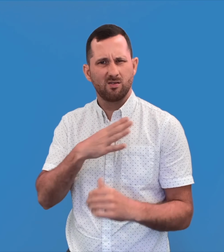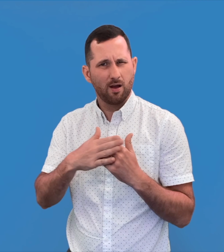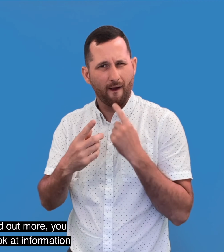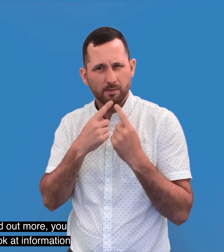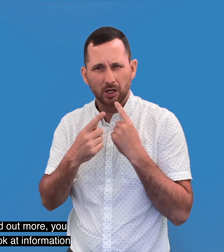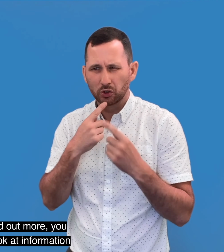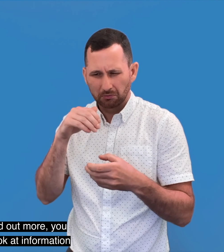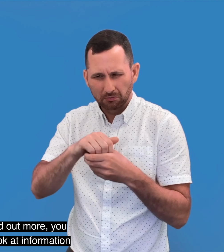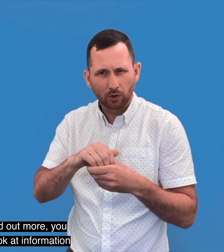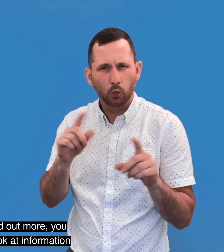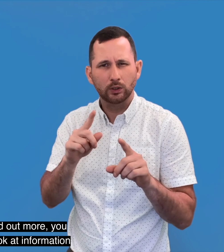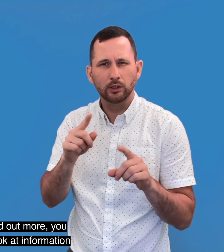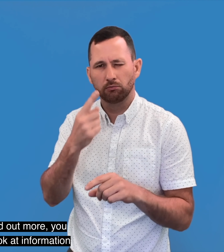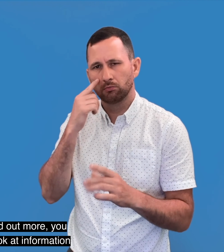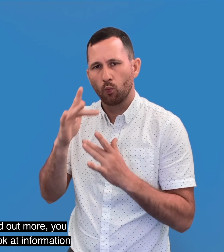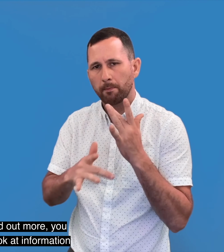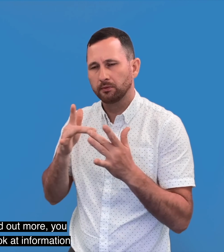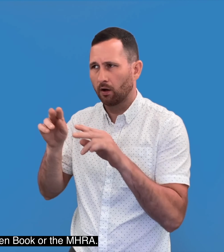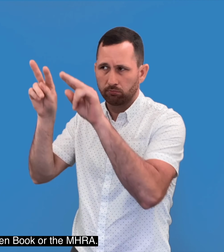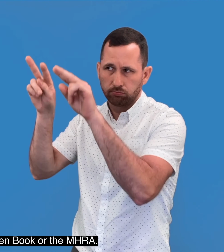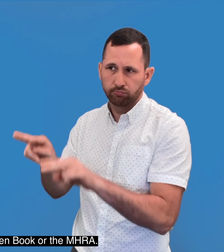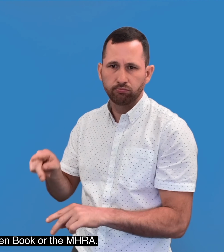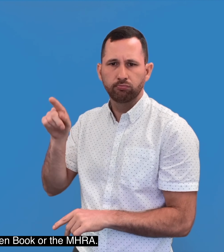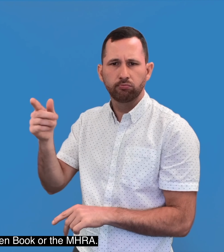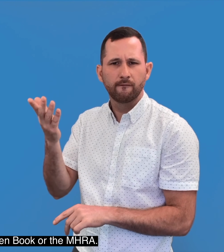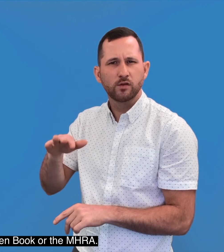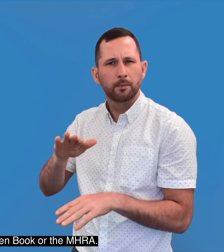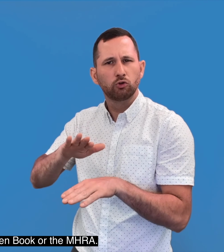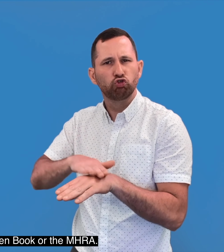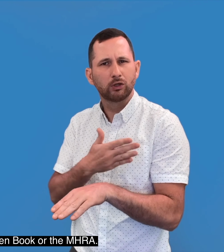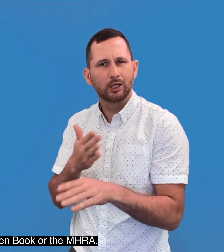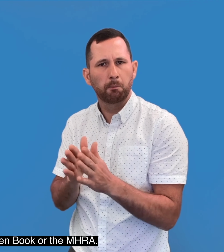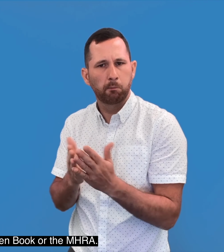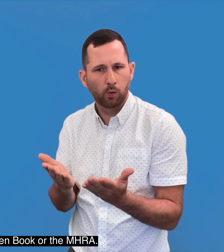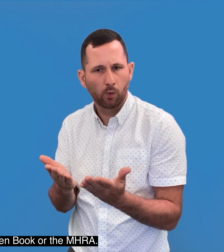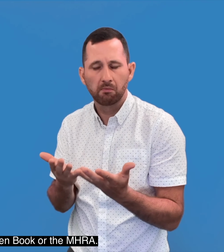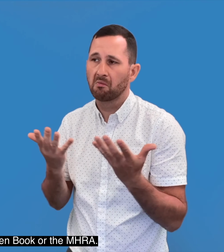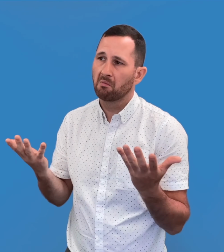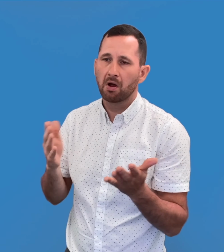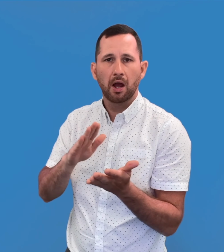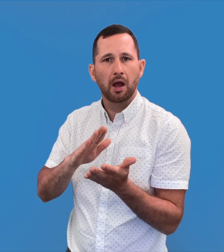To find out more, you can look at information from the Green Book or the MHRA.